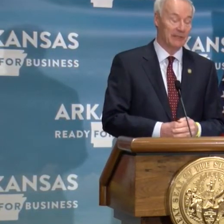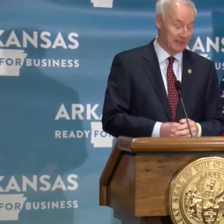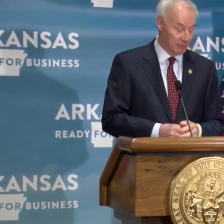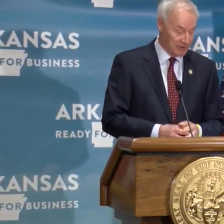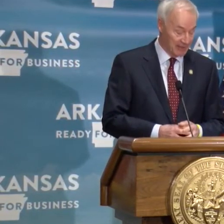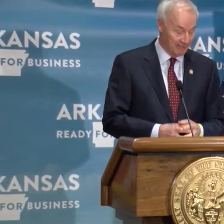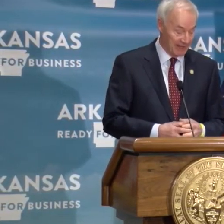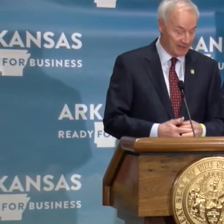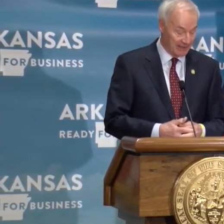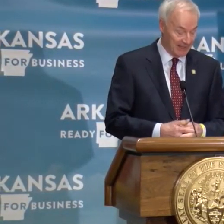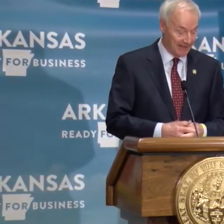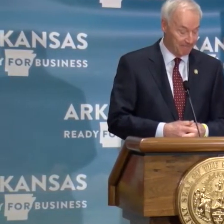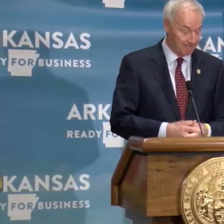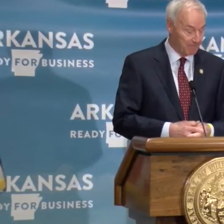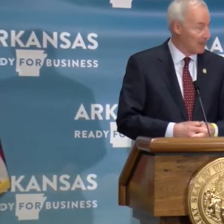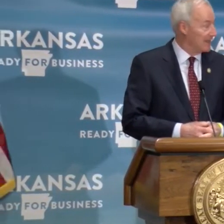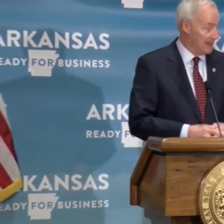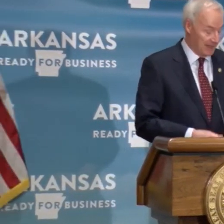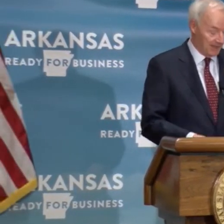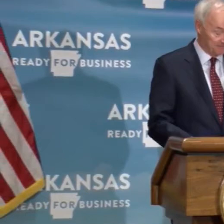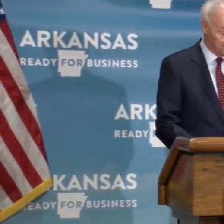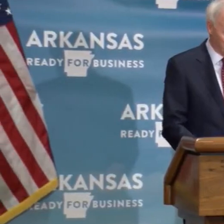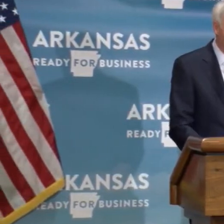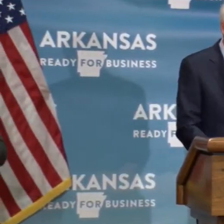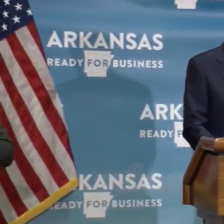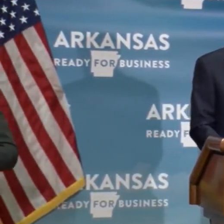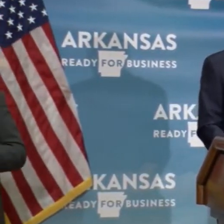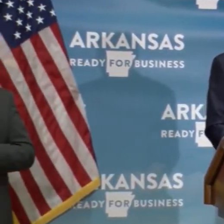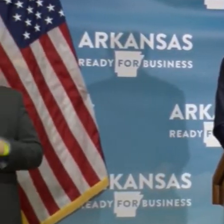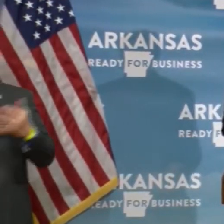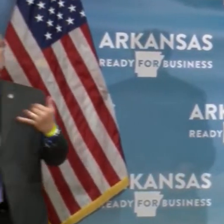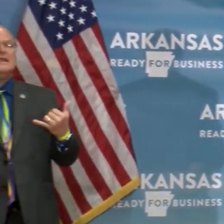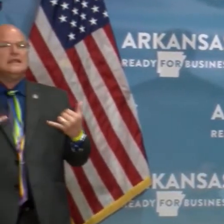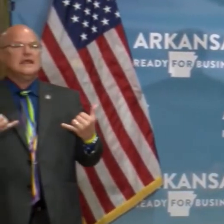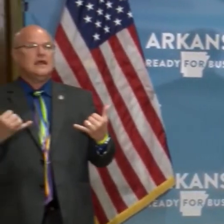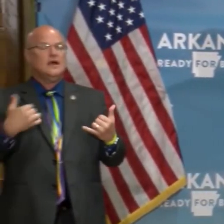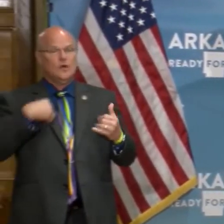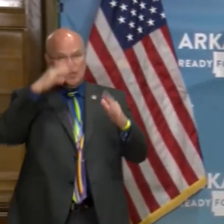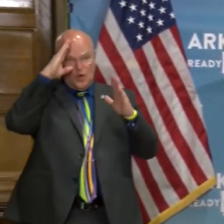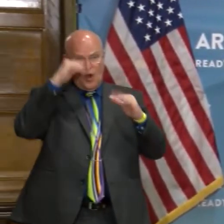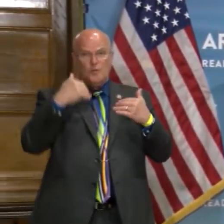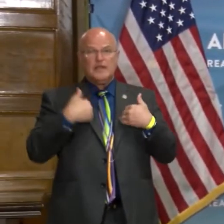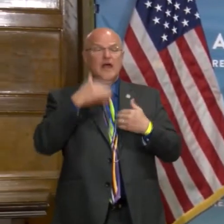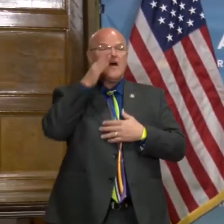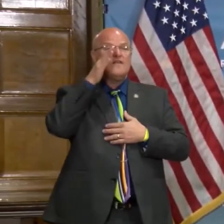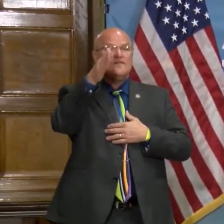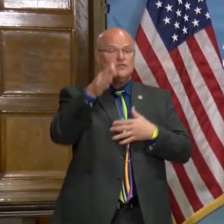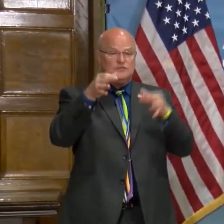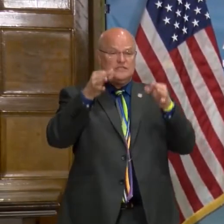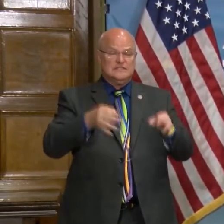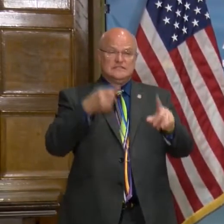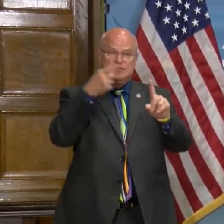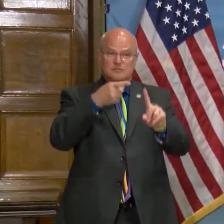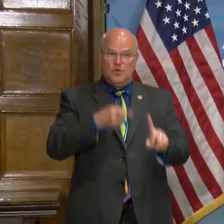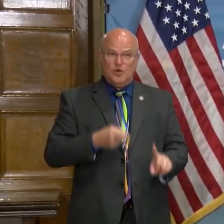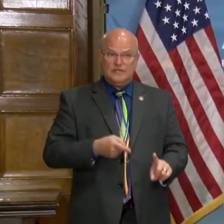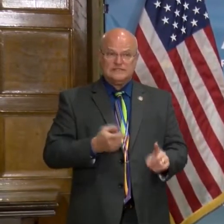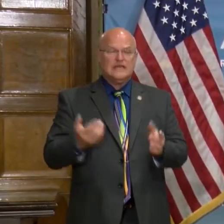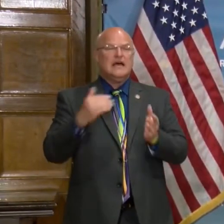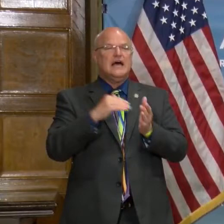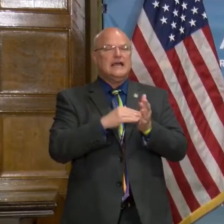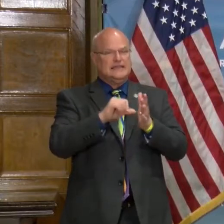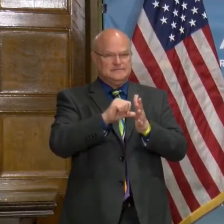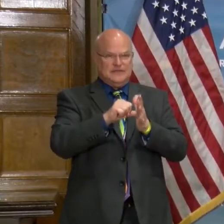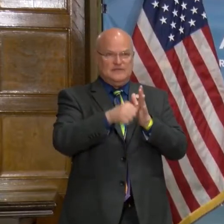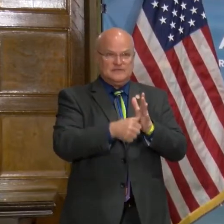announce that we did receive that today. With that, we hope to have future decision points. Again, let